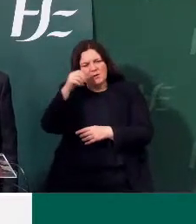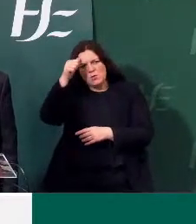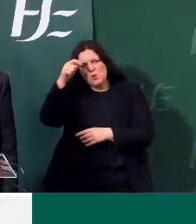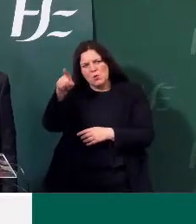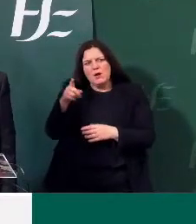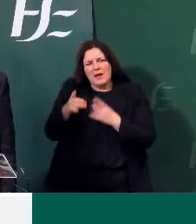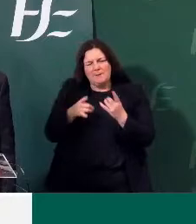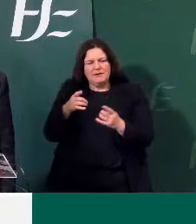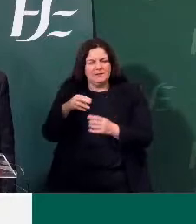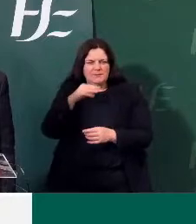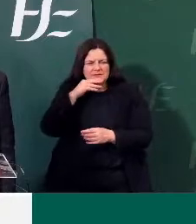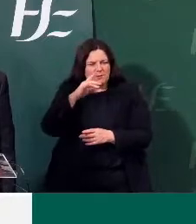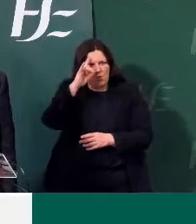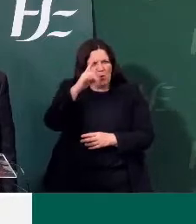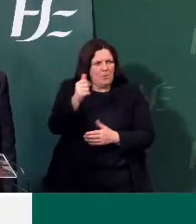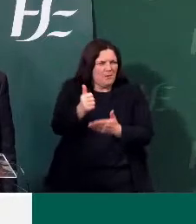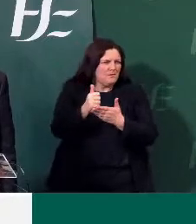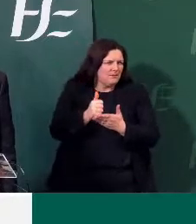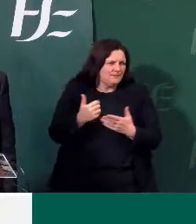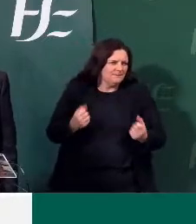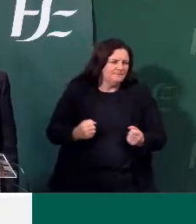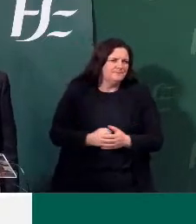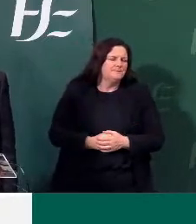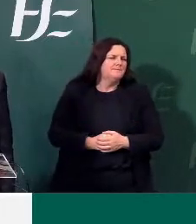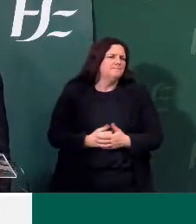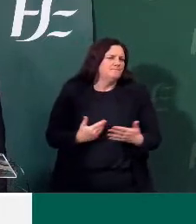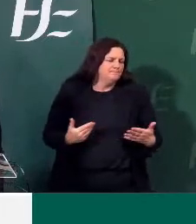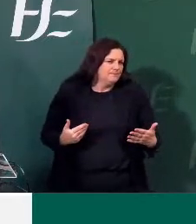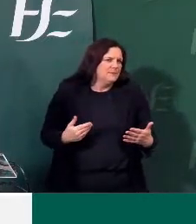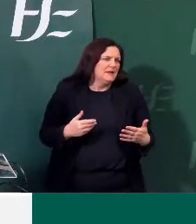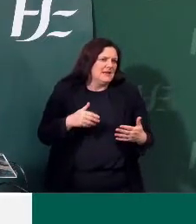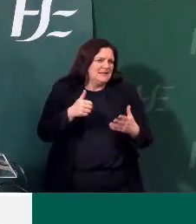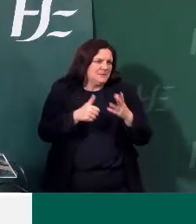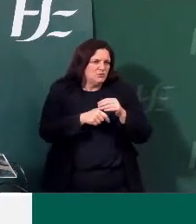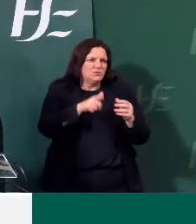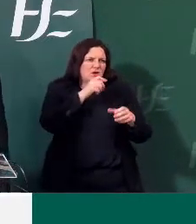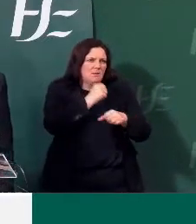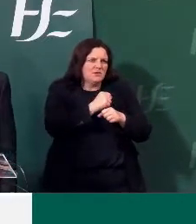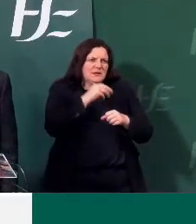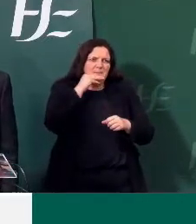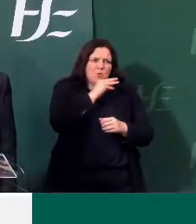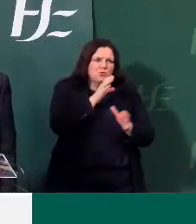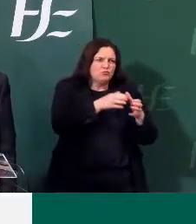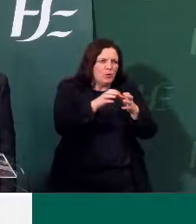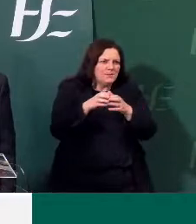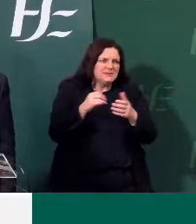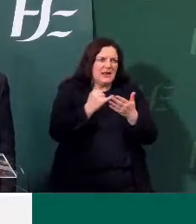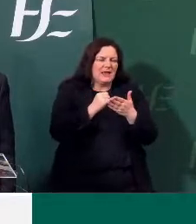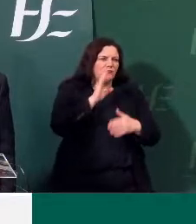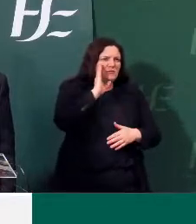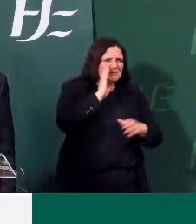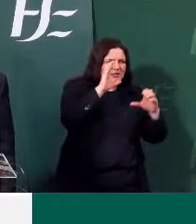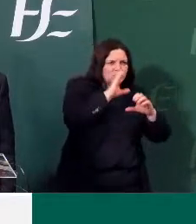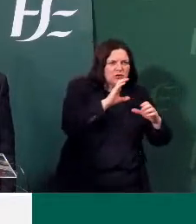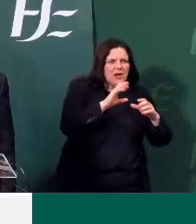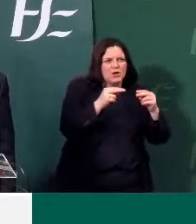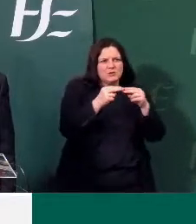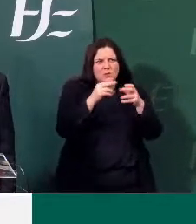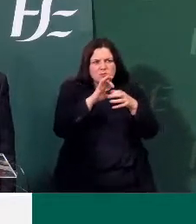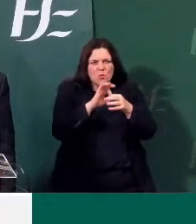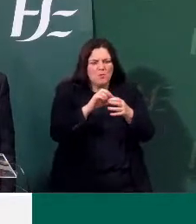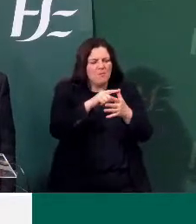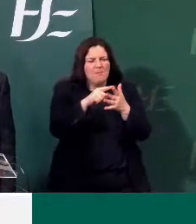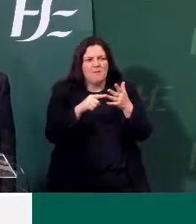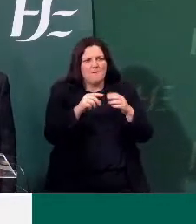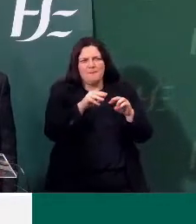get right through those critical groups. Residential care residents almost completely finished, those over 80s almost